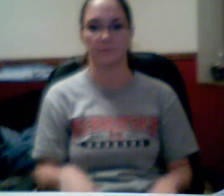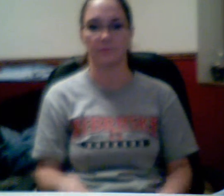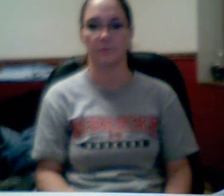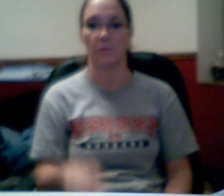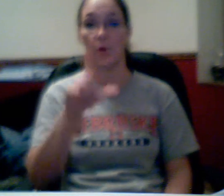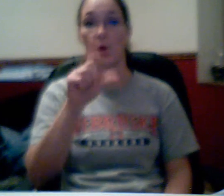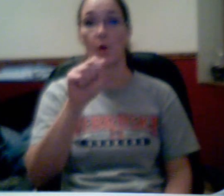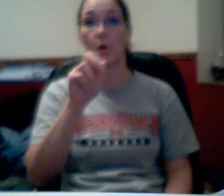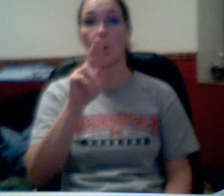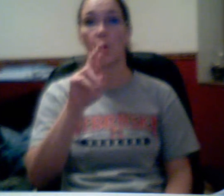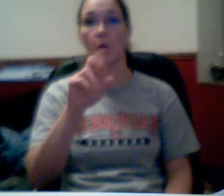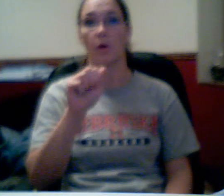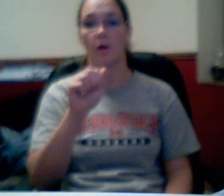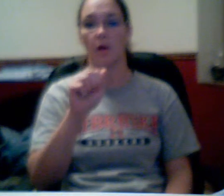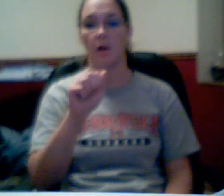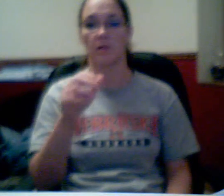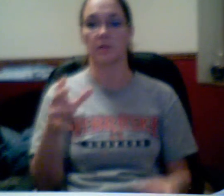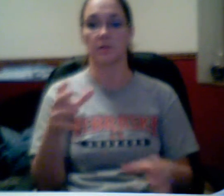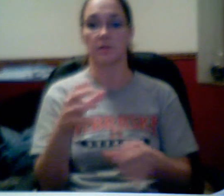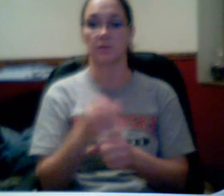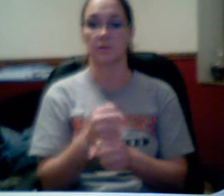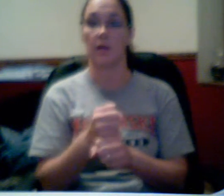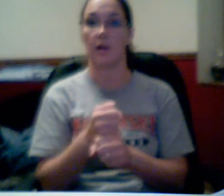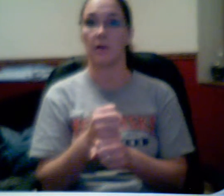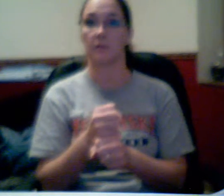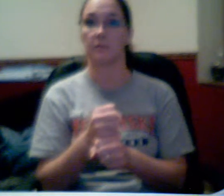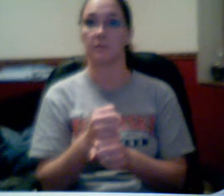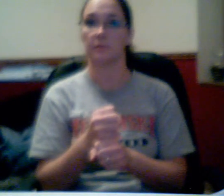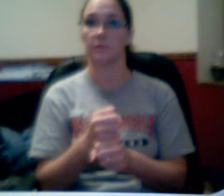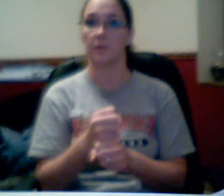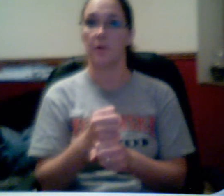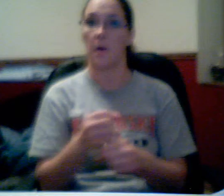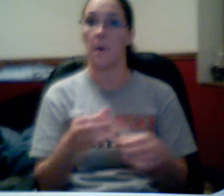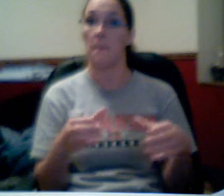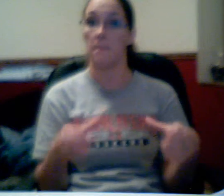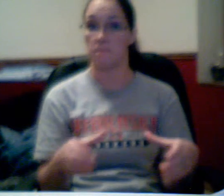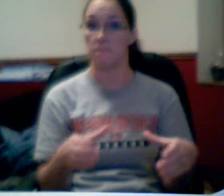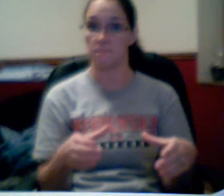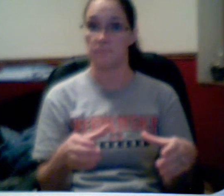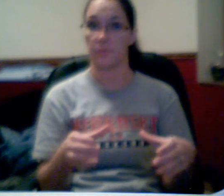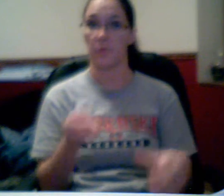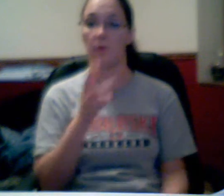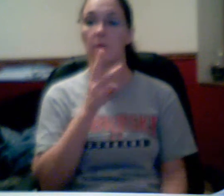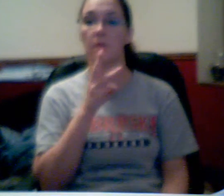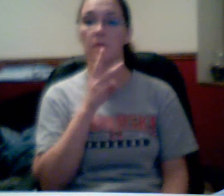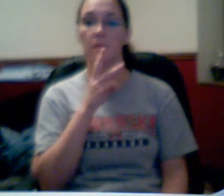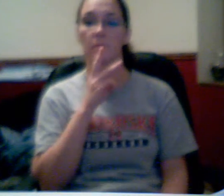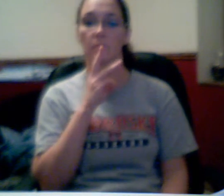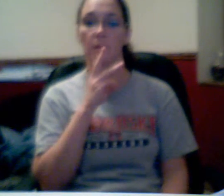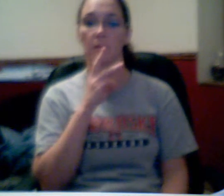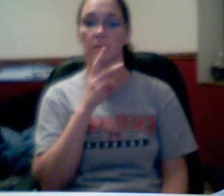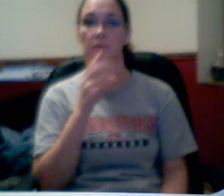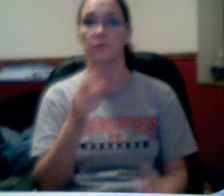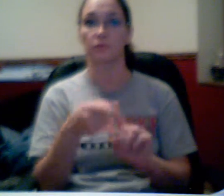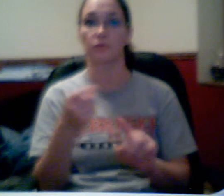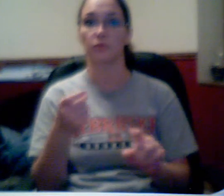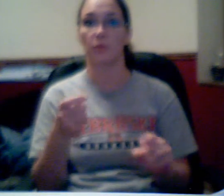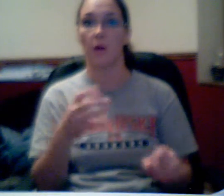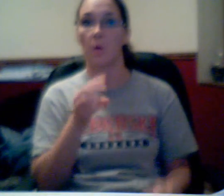rinsed the brown jug till it was cool to her hand. Then she filled it with the fresh, cool water, corked it tightly,